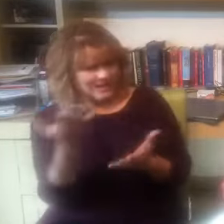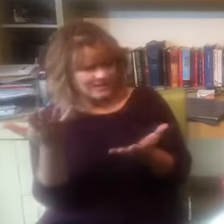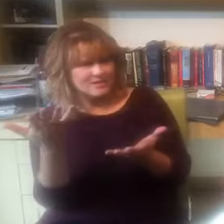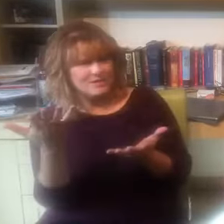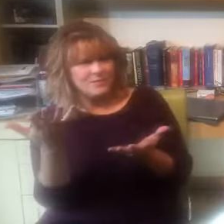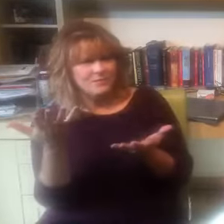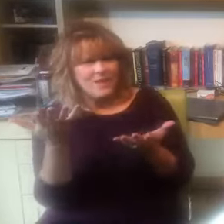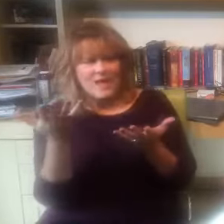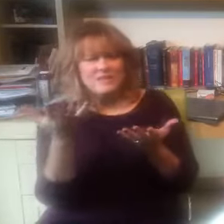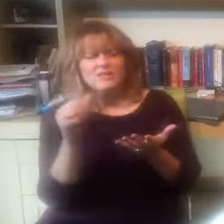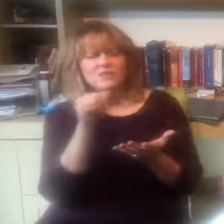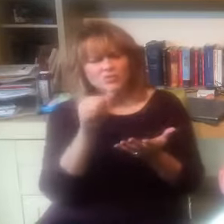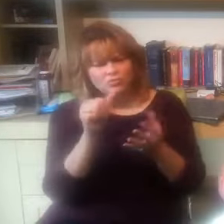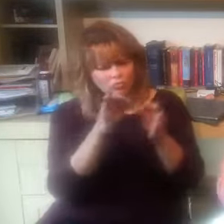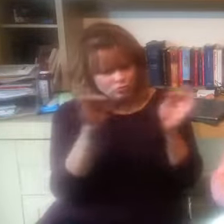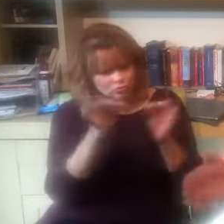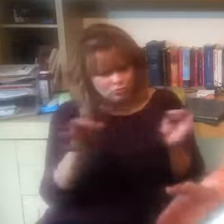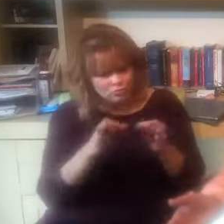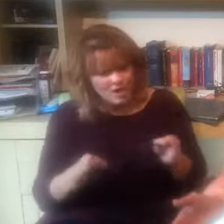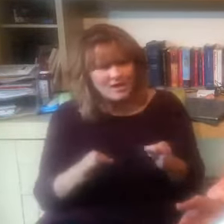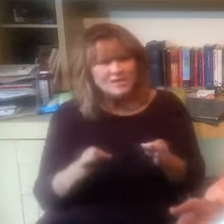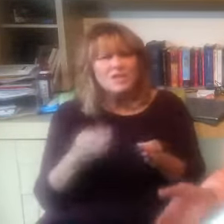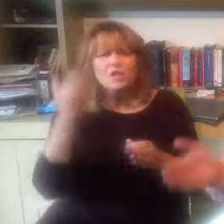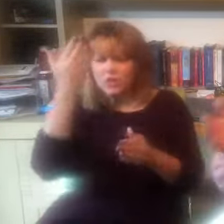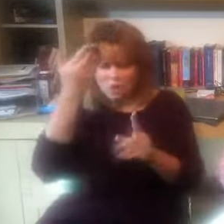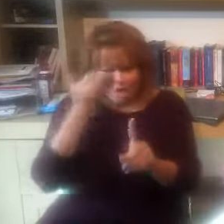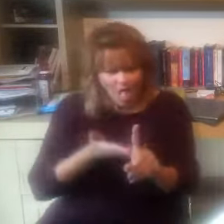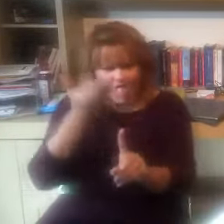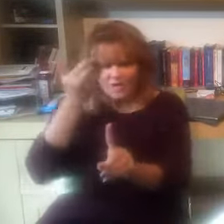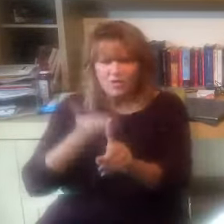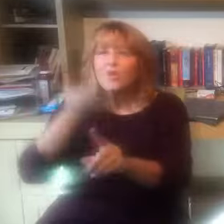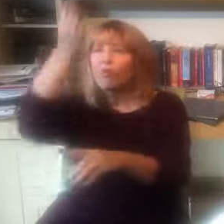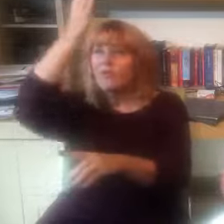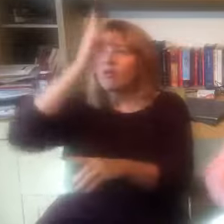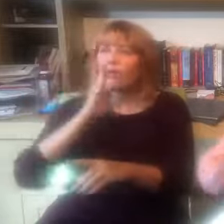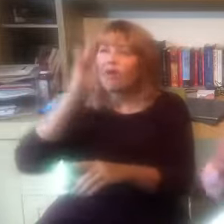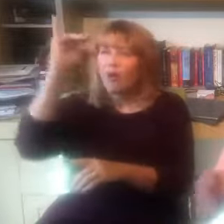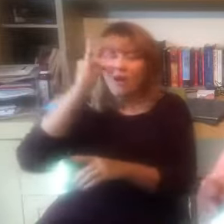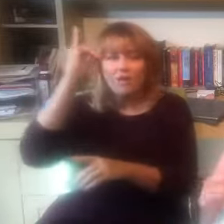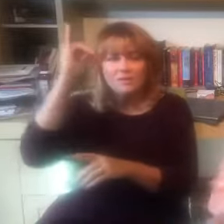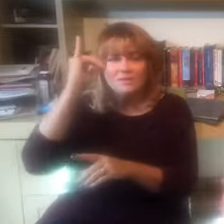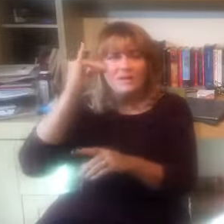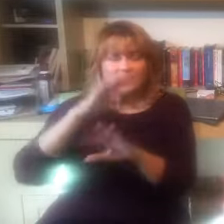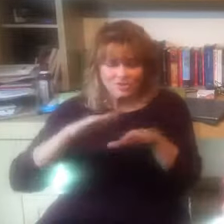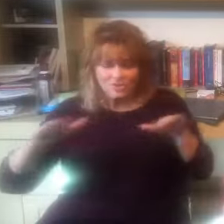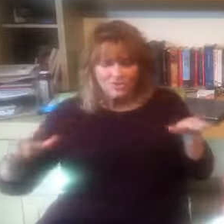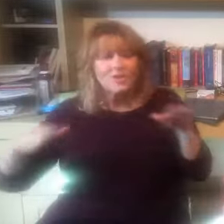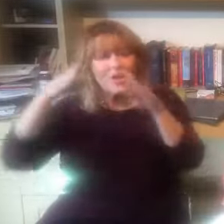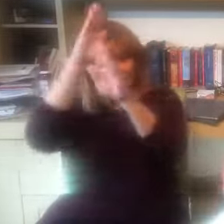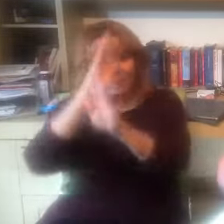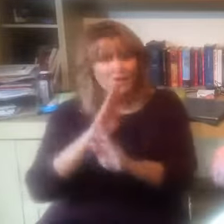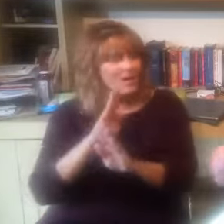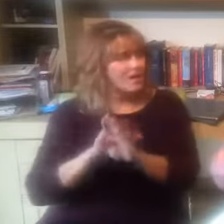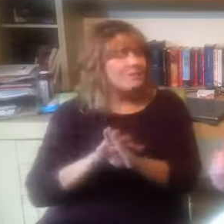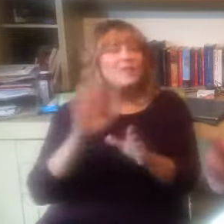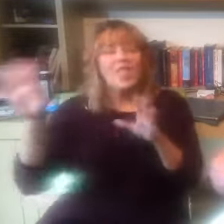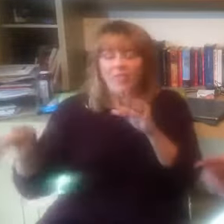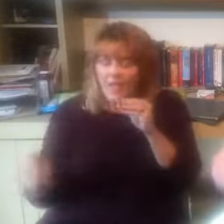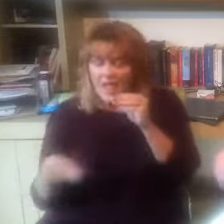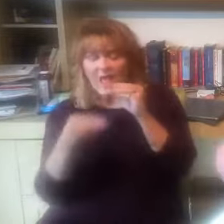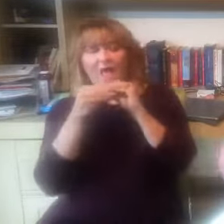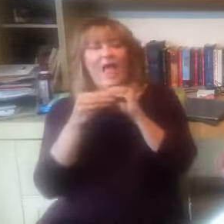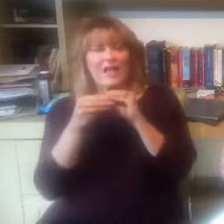Doesn't your scripture say that ye are gods, and all of you are children of the Most High? Then he added,